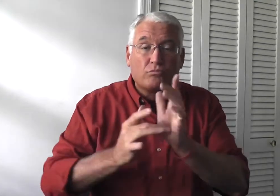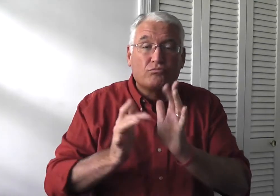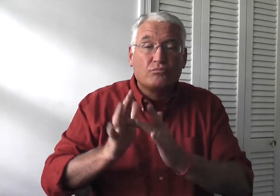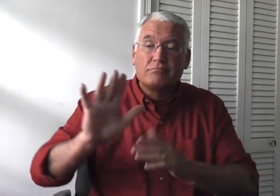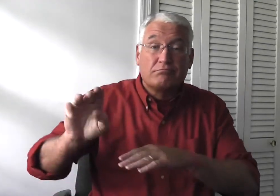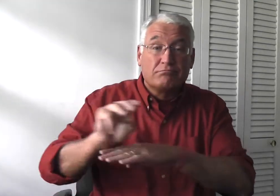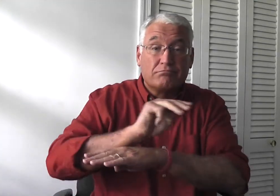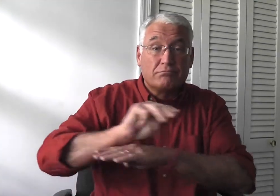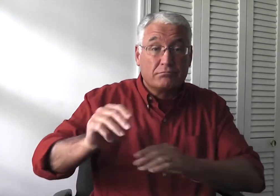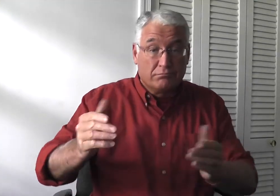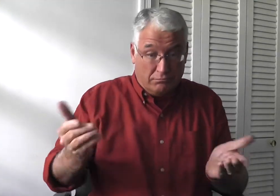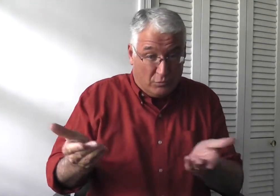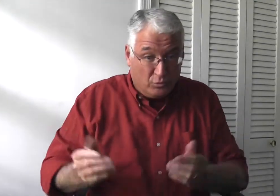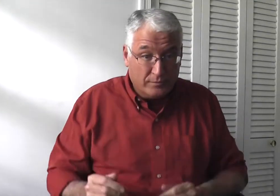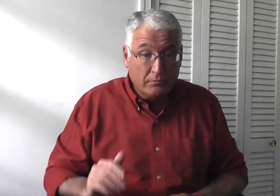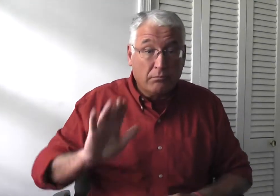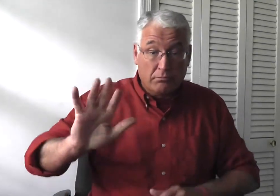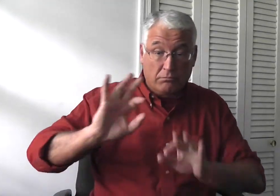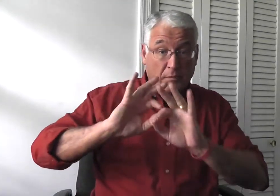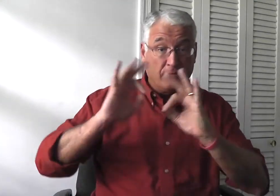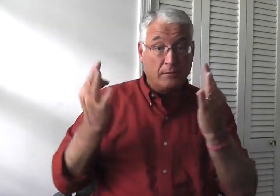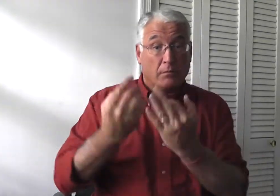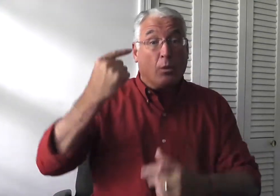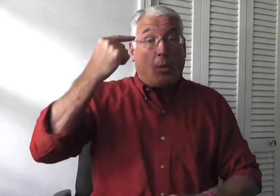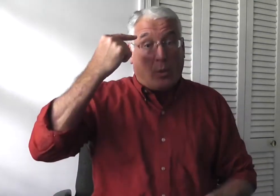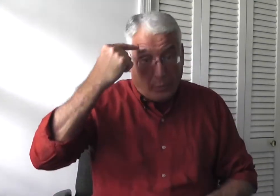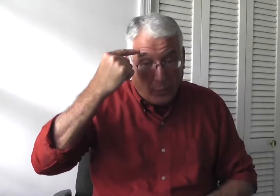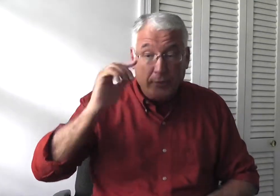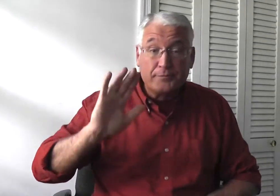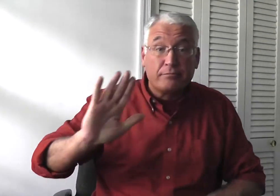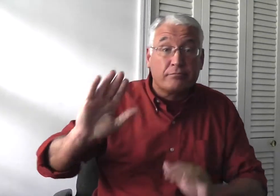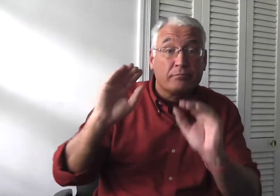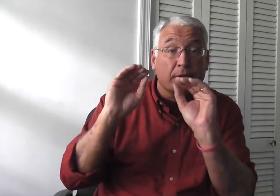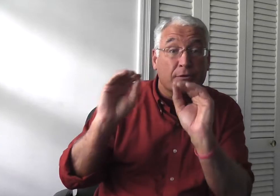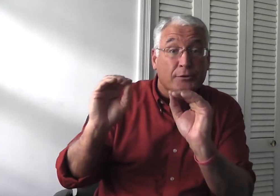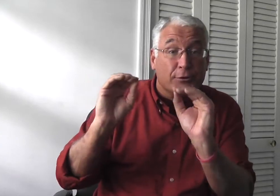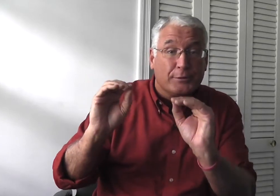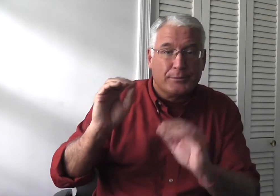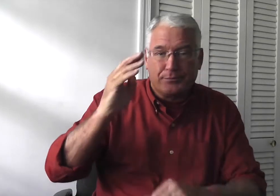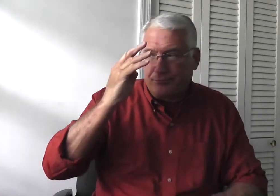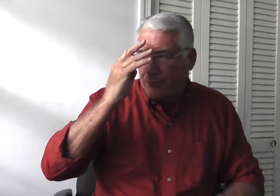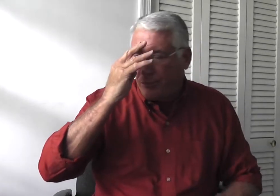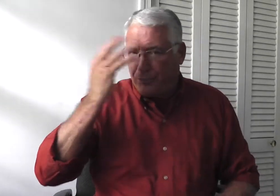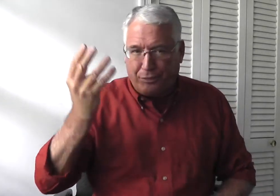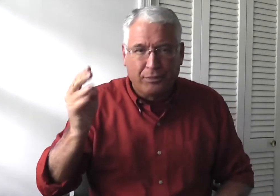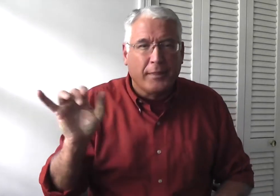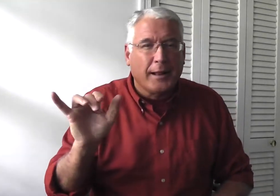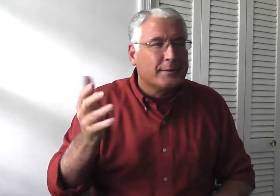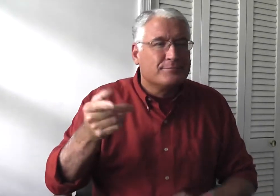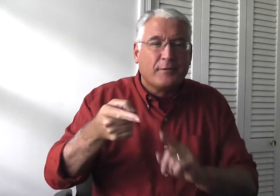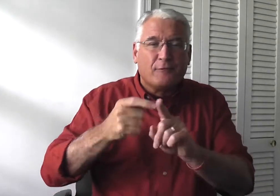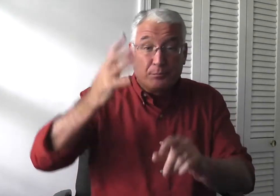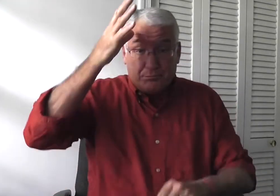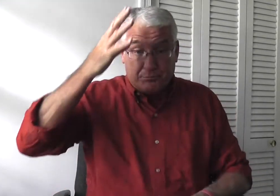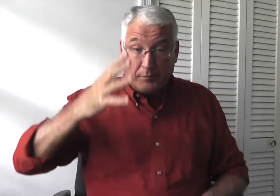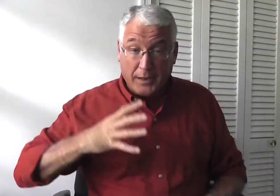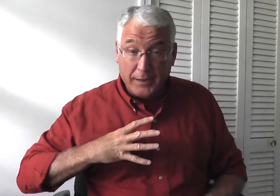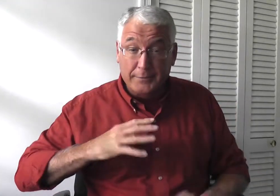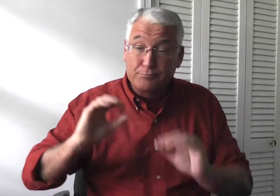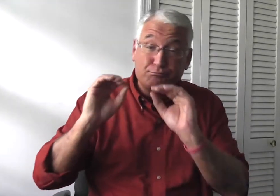Sometimes Jesus' family members here on earth, they believed that he was ridiculous,